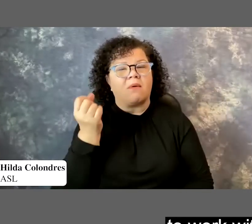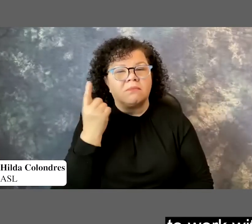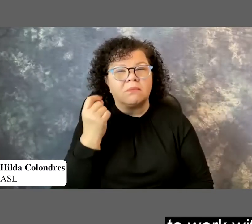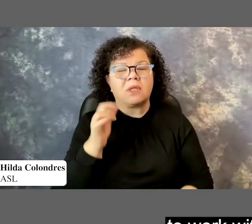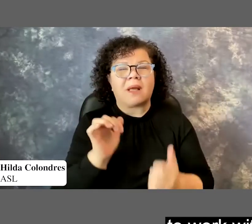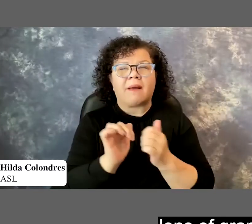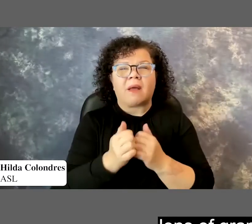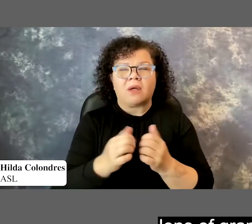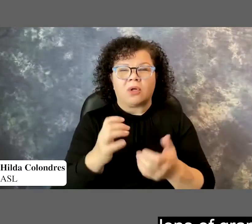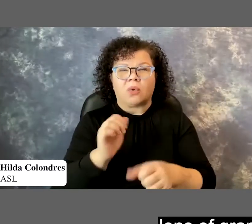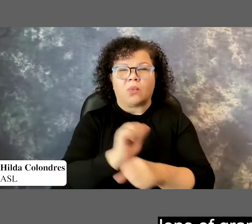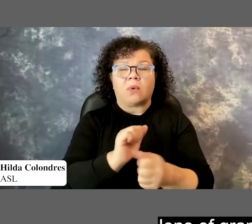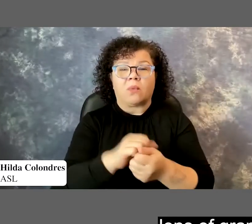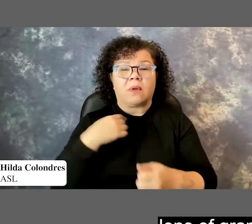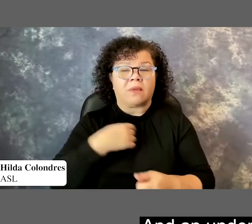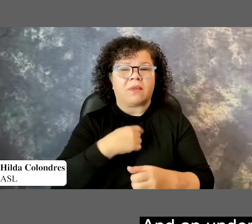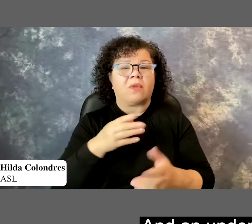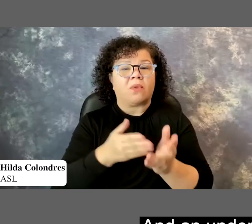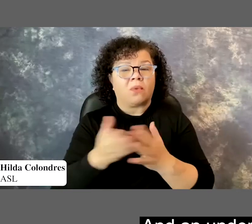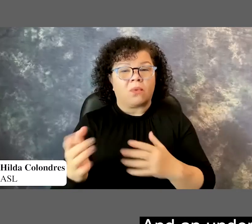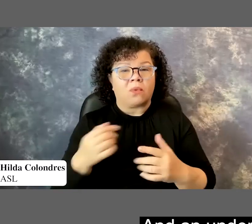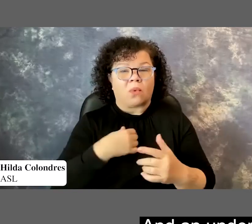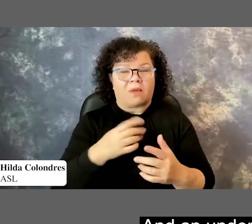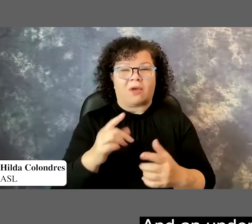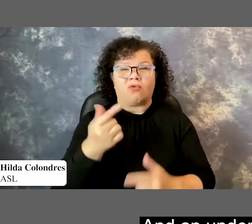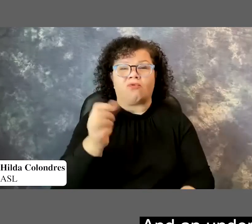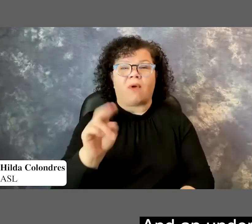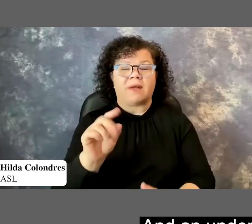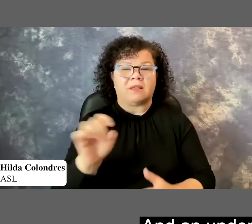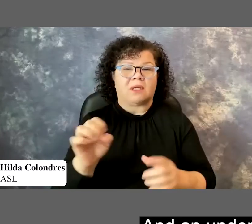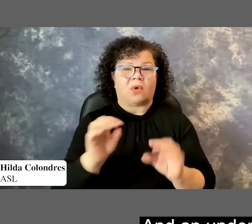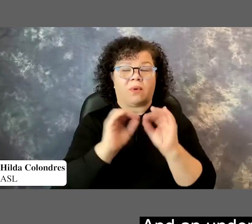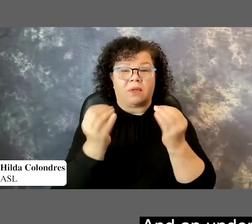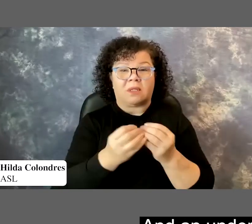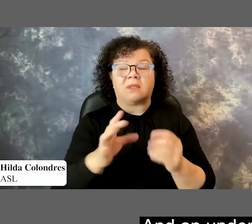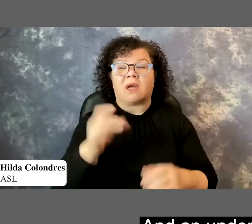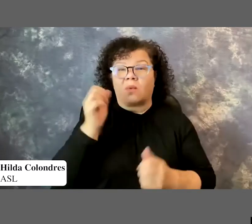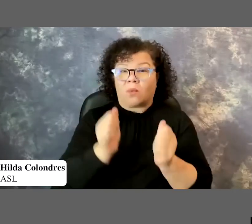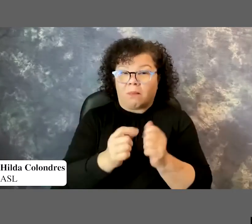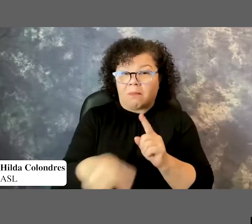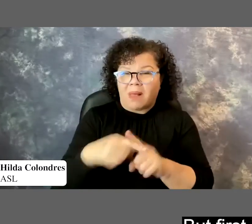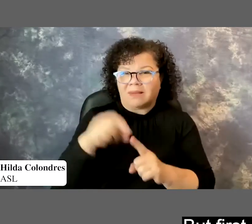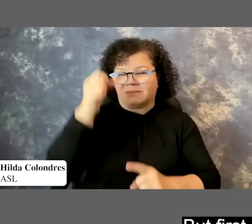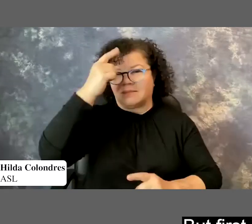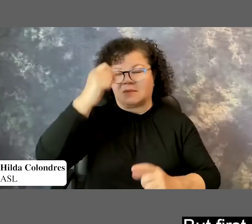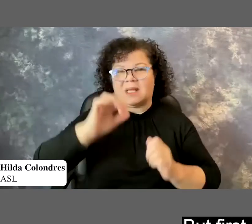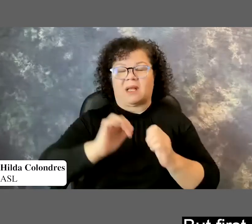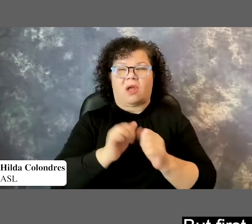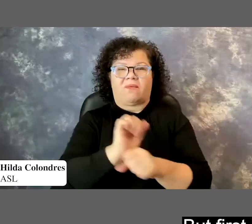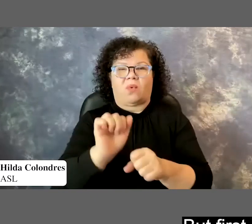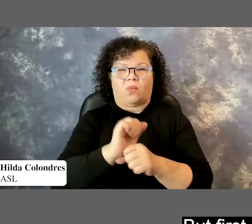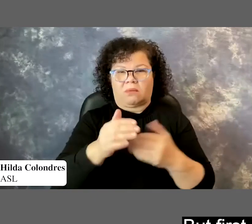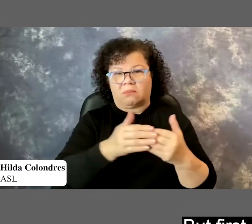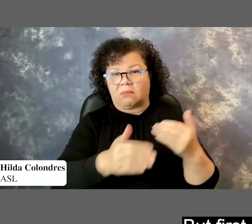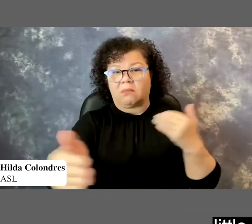the lens of grantee organizations and an understanding of the work ahead. But first, let's start with a